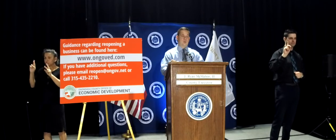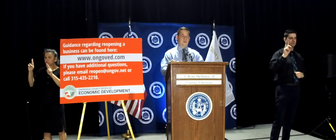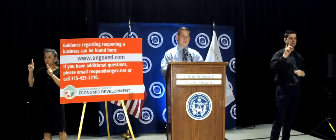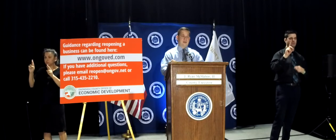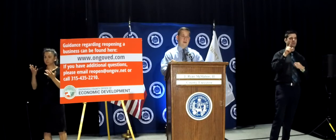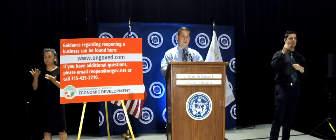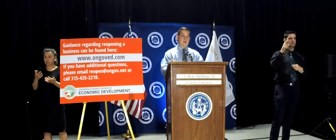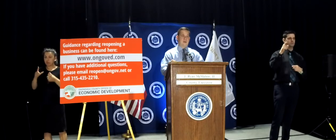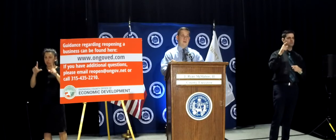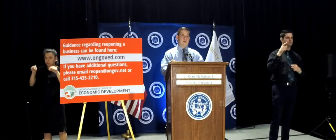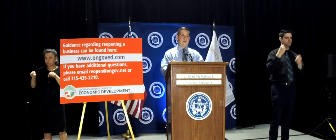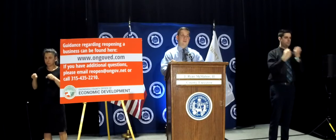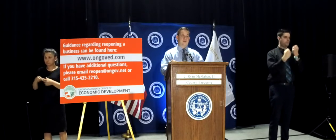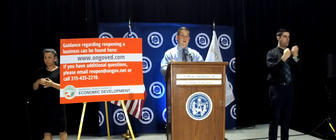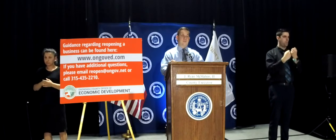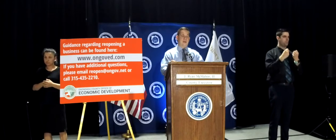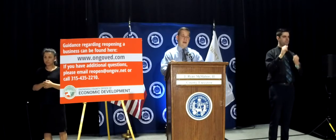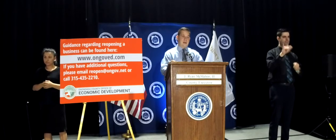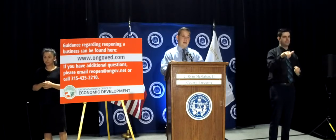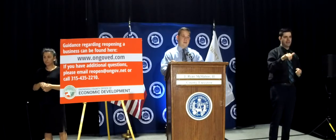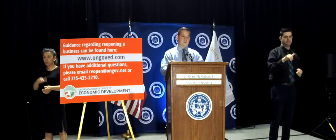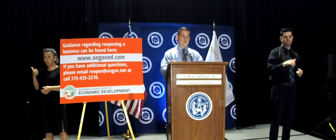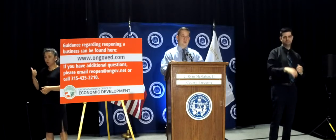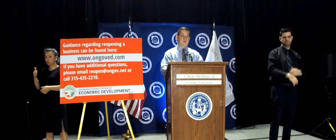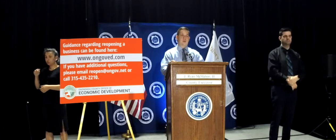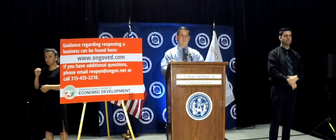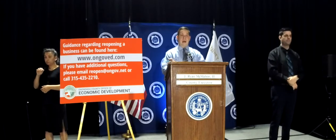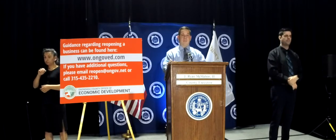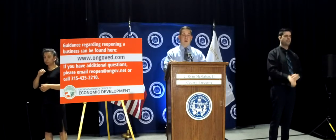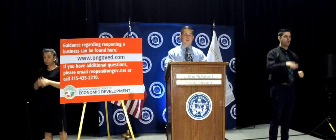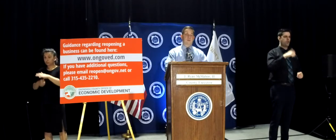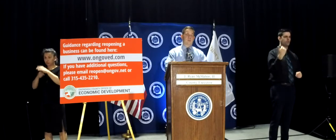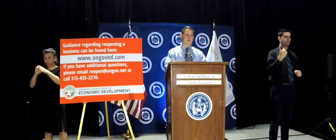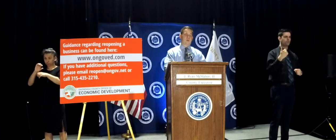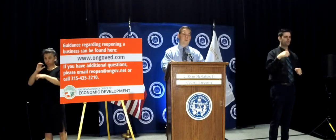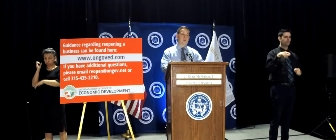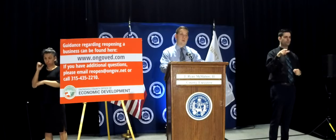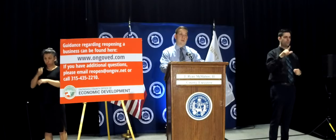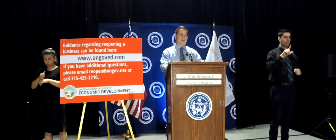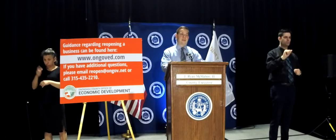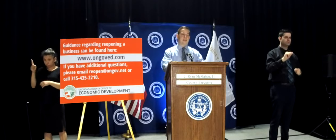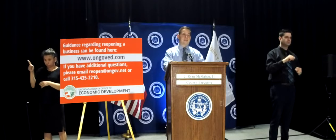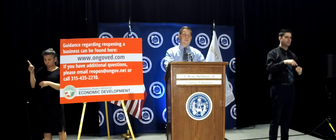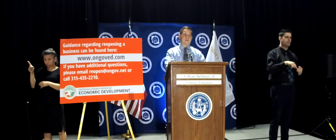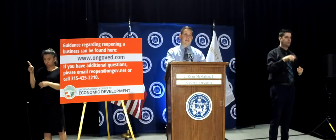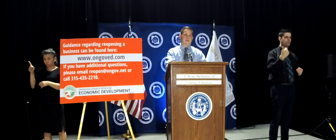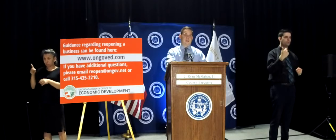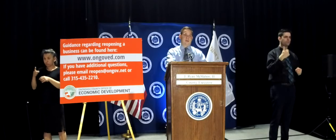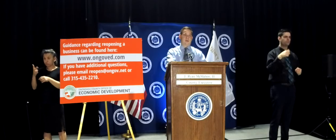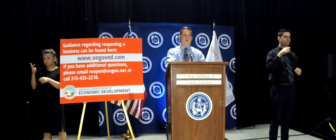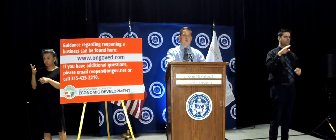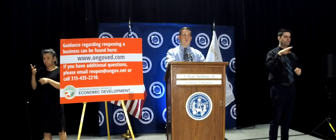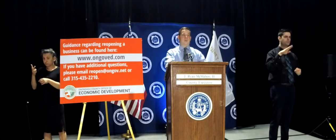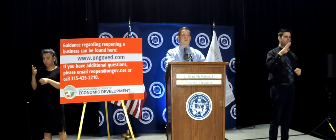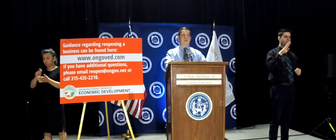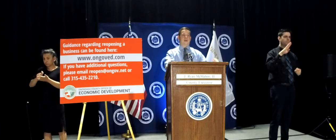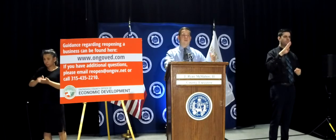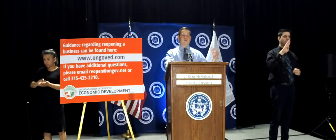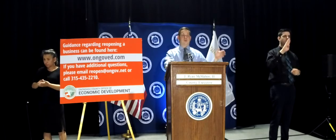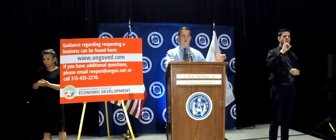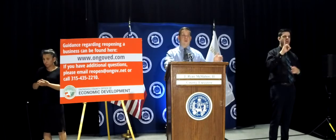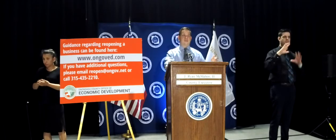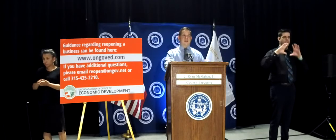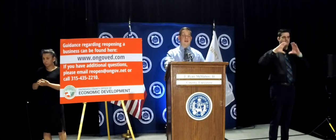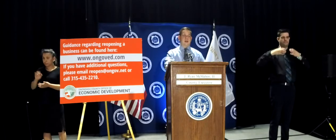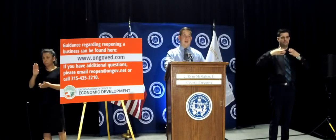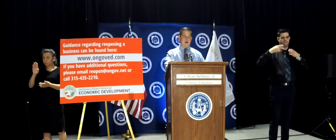Kennedy of Louisiana and Senator Menendez of New Jersey, a bipartisan bill that has gained some steam. I think other representatives